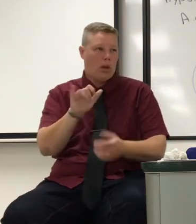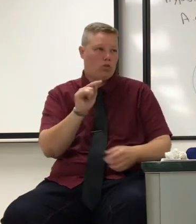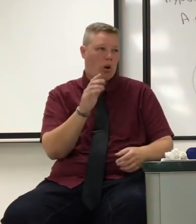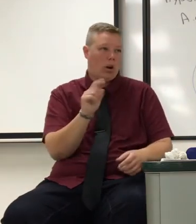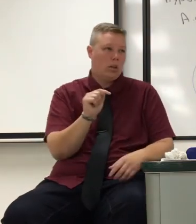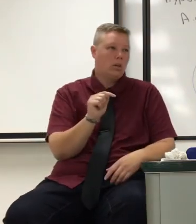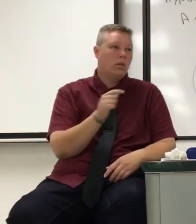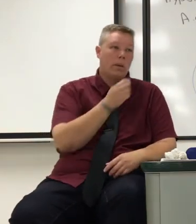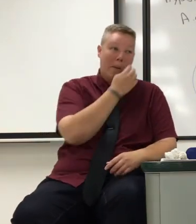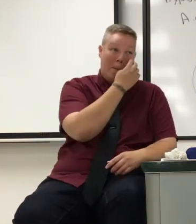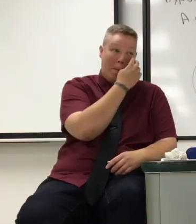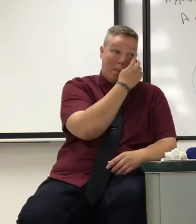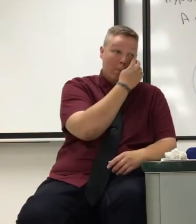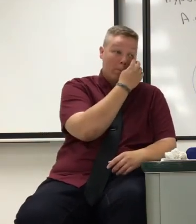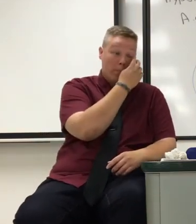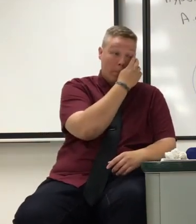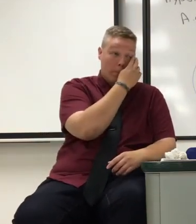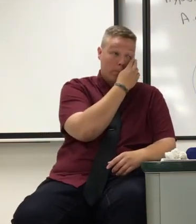So,